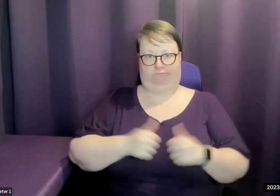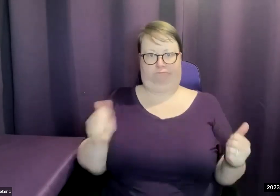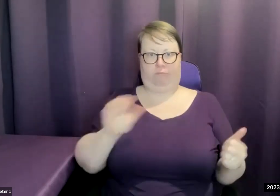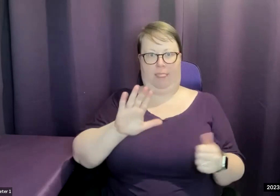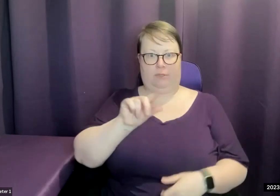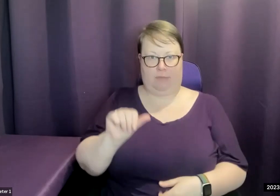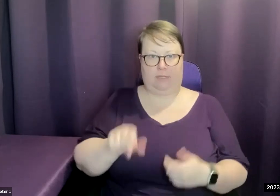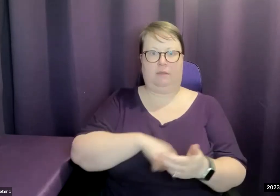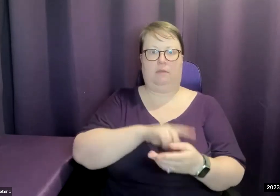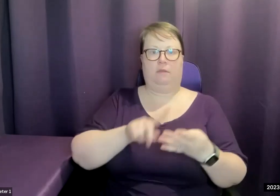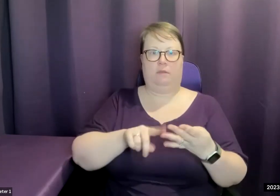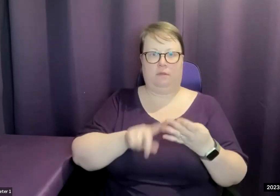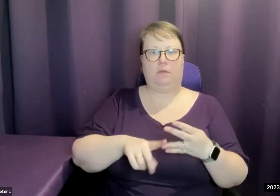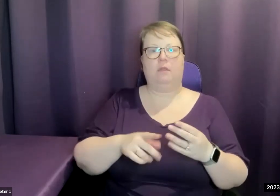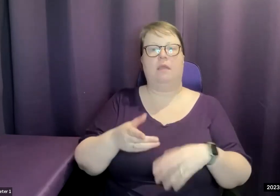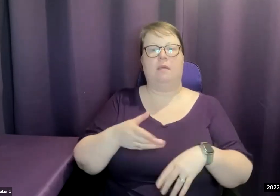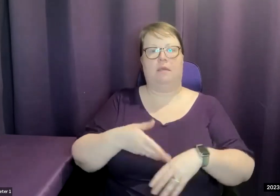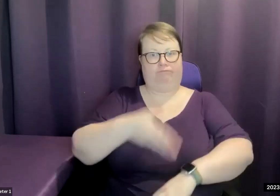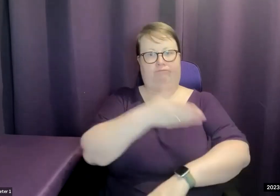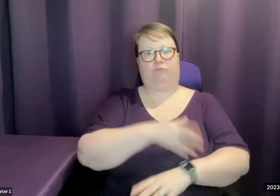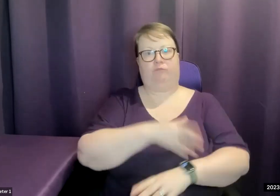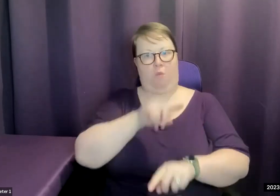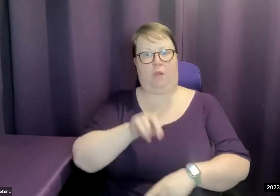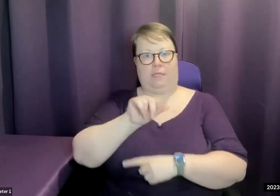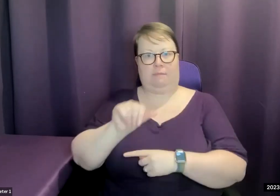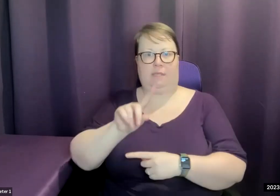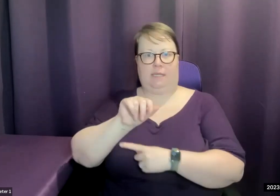increased development of psychological disability while attending medical school.